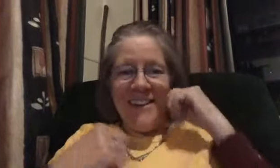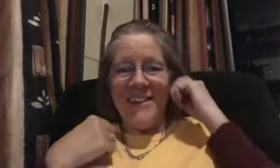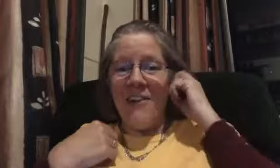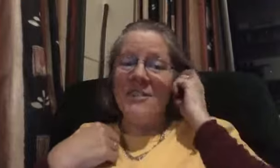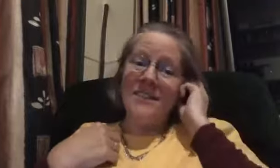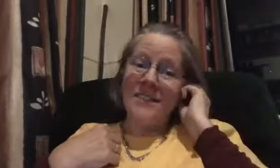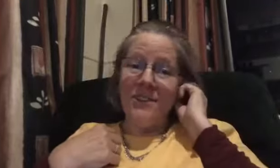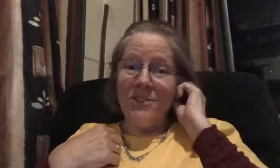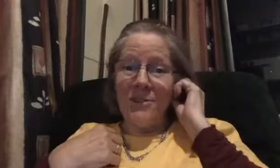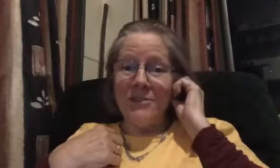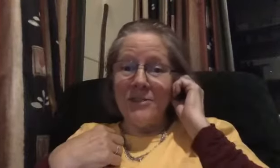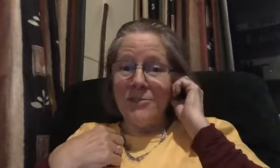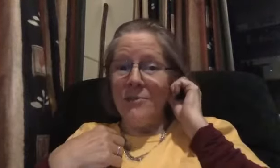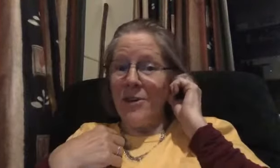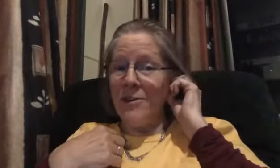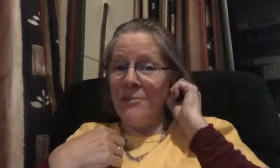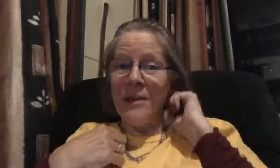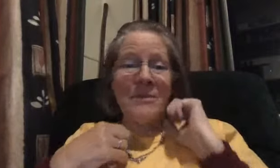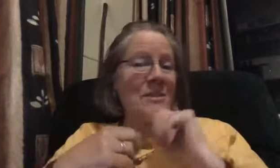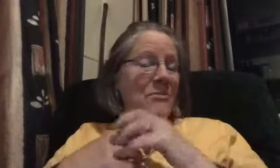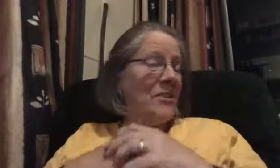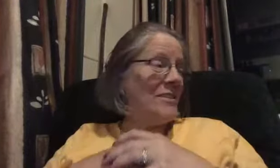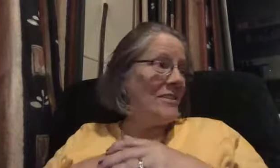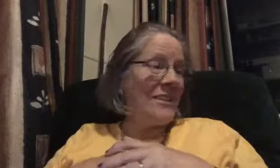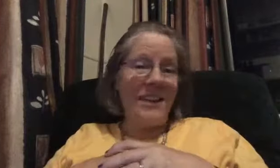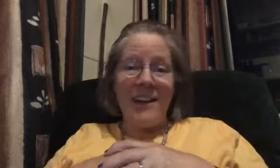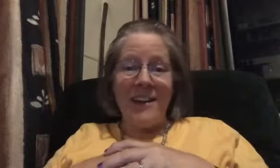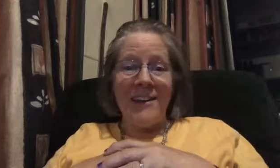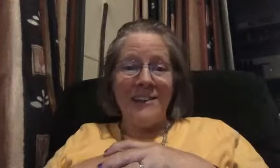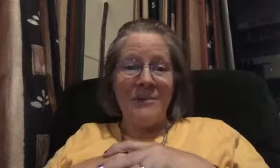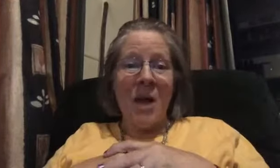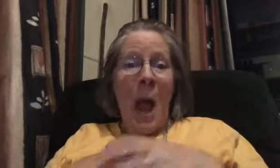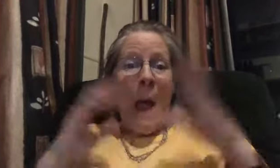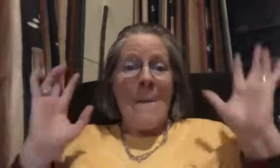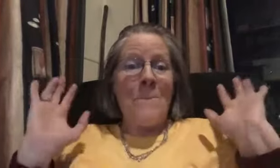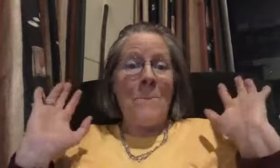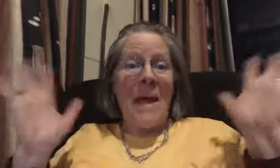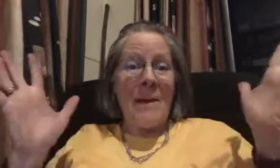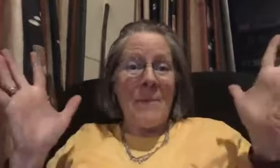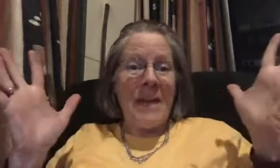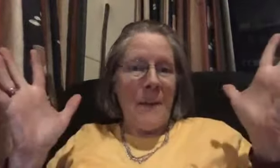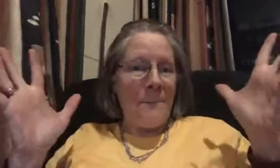Now he says, now you know I was looking for the volume. I must have been looking like I needed some pick-me-up.